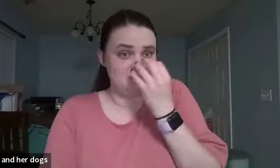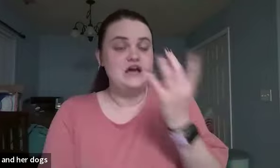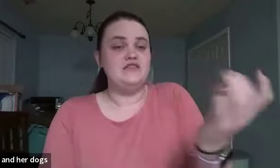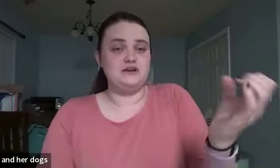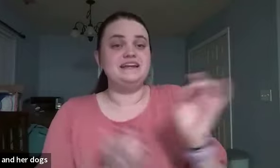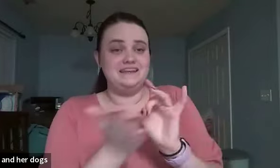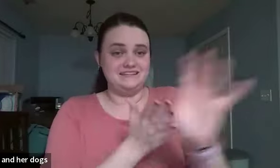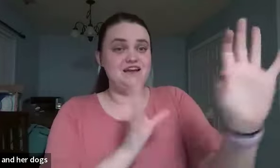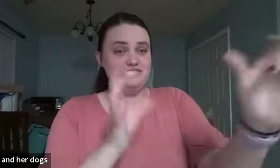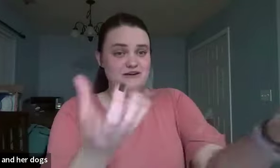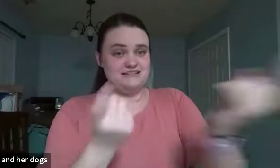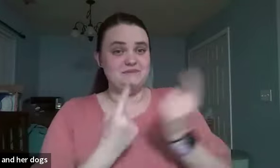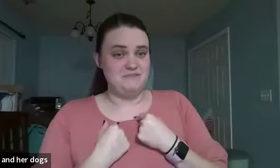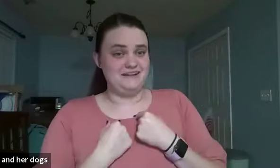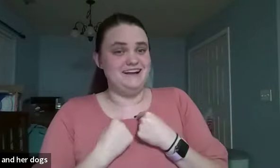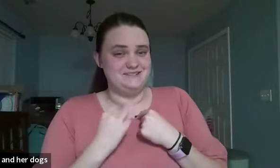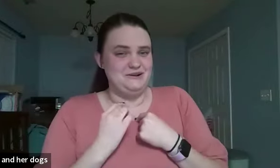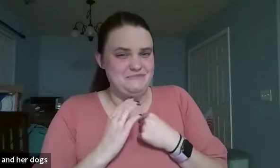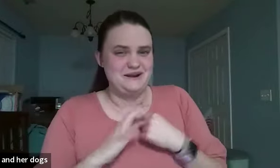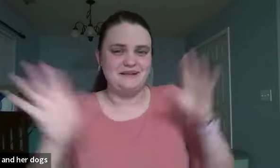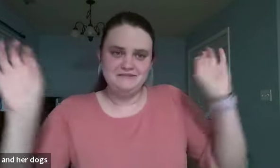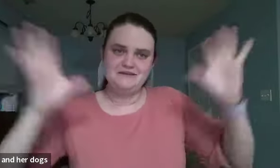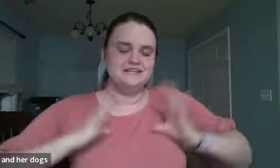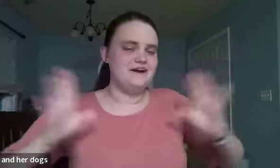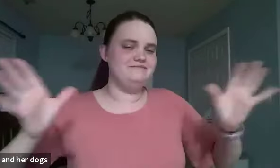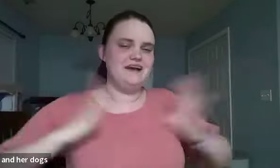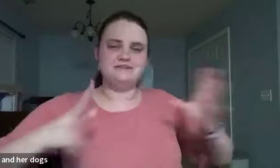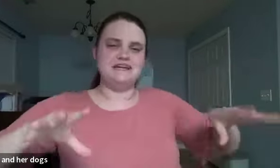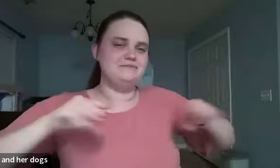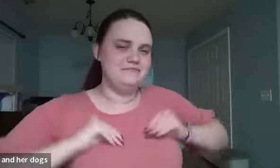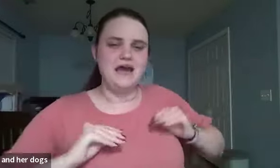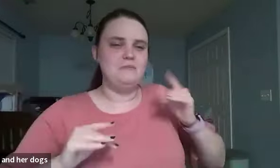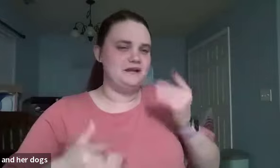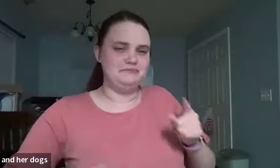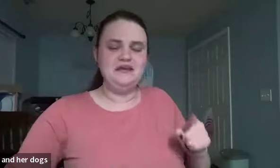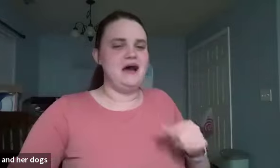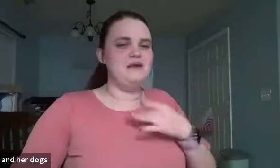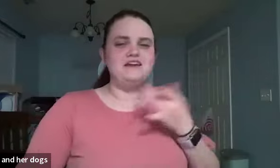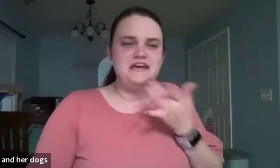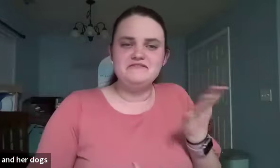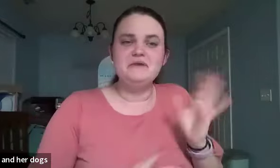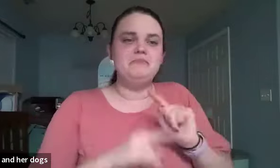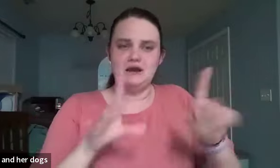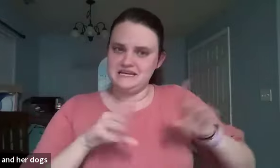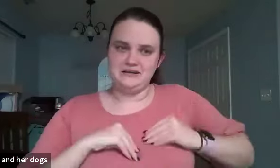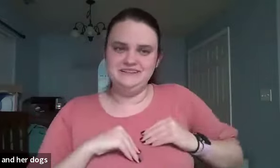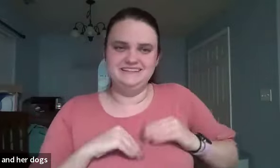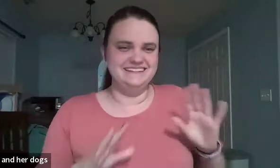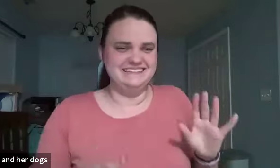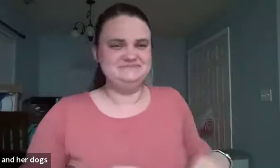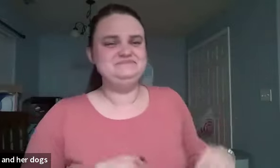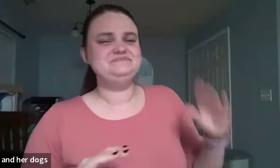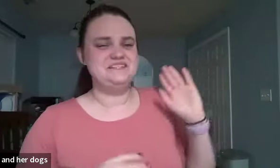clowns, they're getting kicked out of their class coming to my classroom. And I'm like, that's fine. I'll take them. I don't mind them. I'm not a fan of them, but I'll take them.